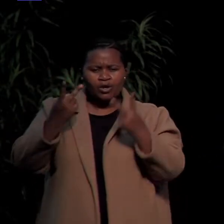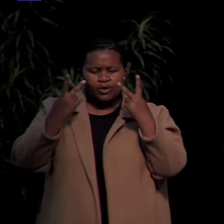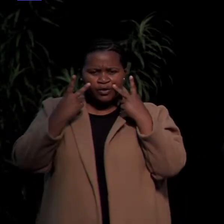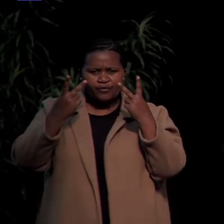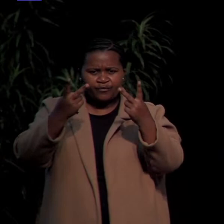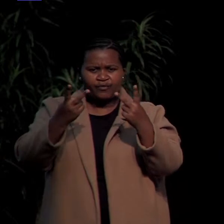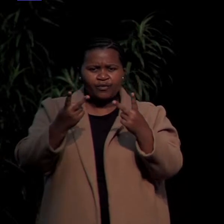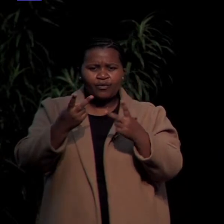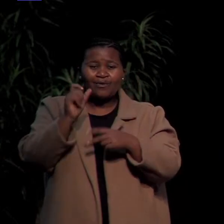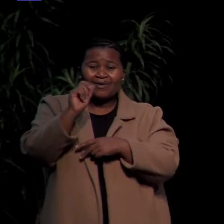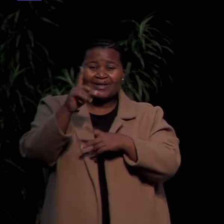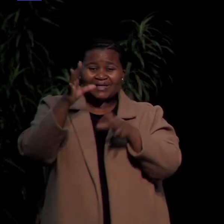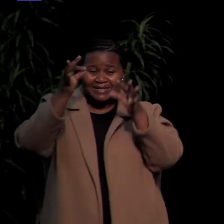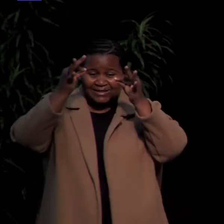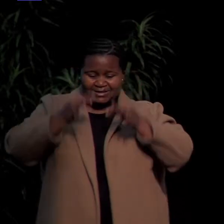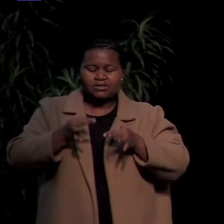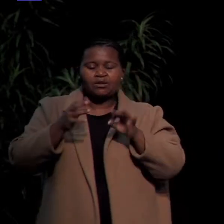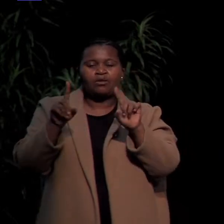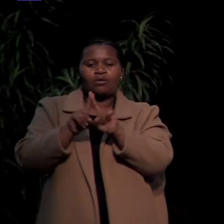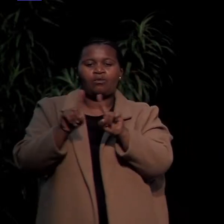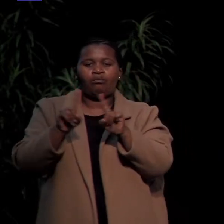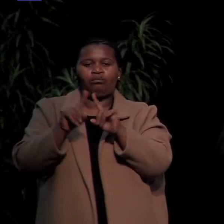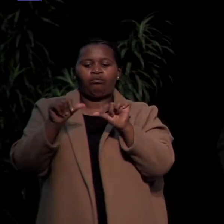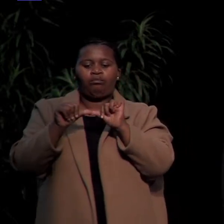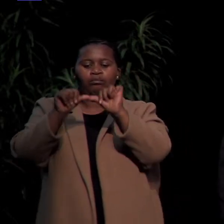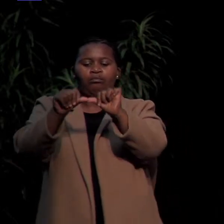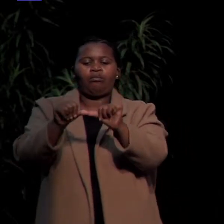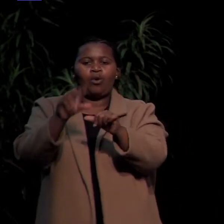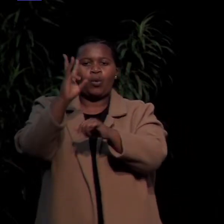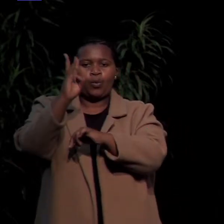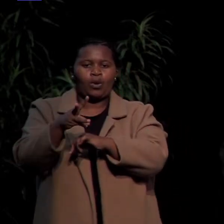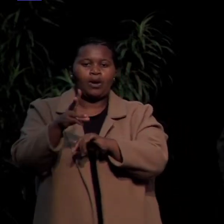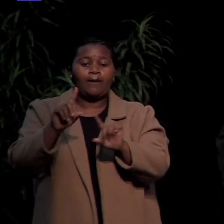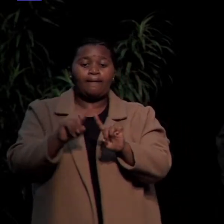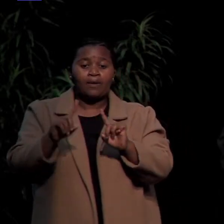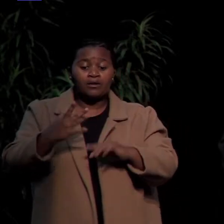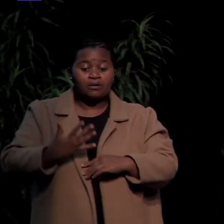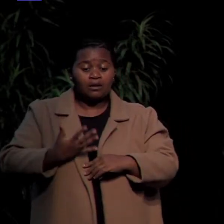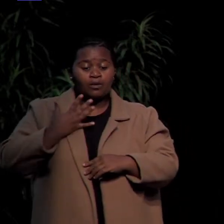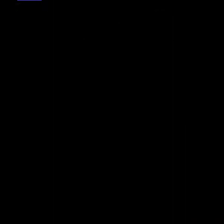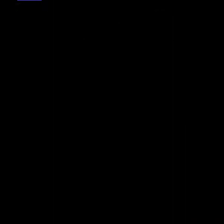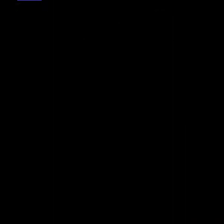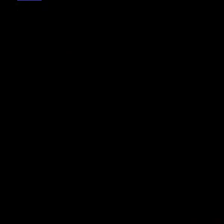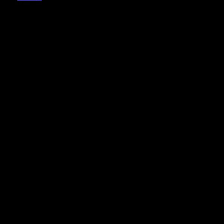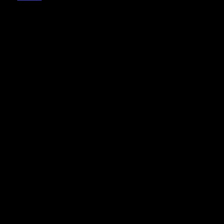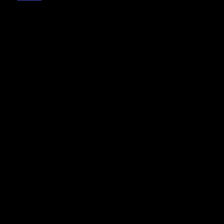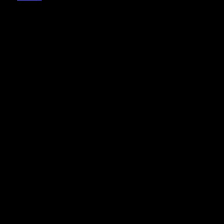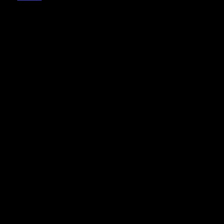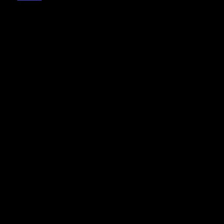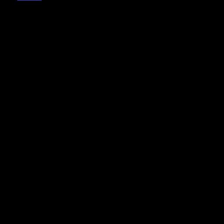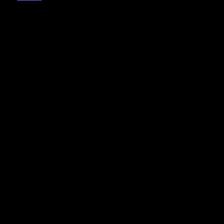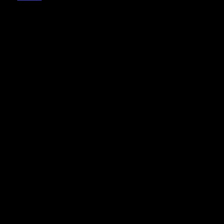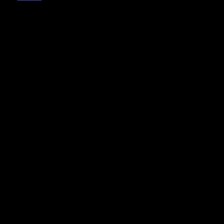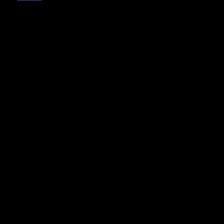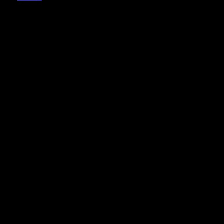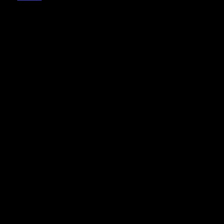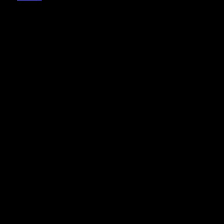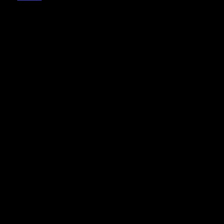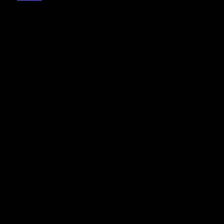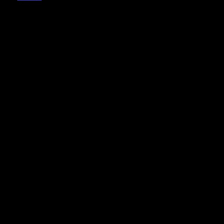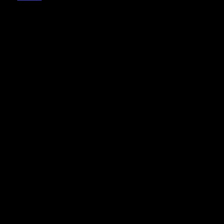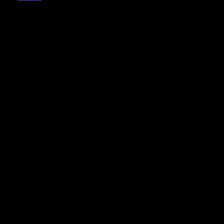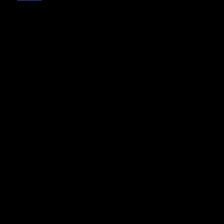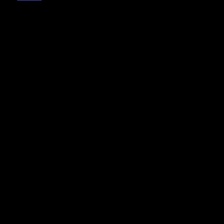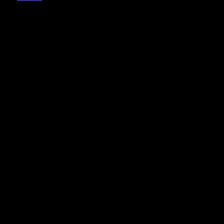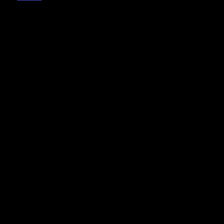on this decision. We'll also continue, but I want to give this counsel that will also defeat them in